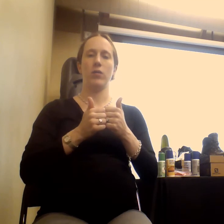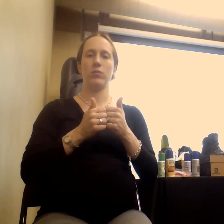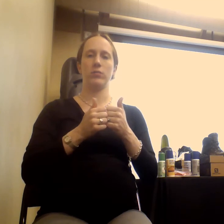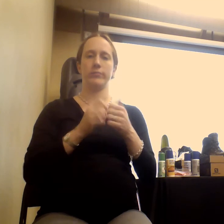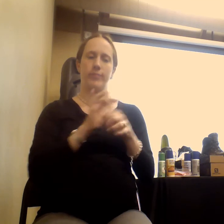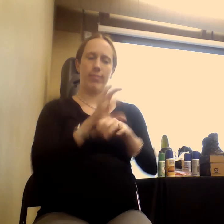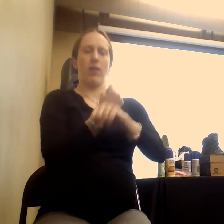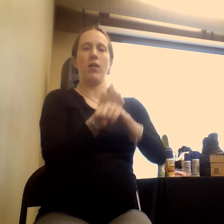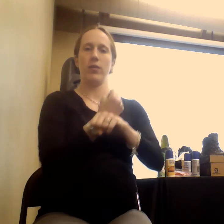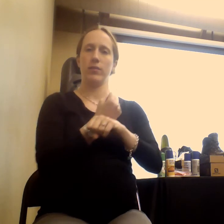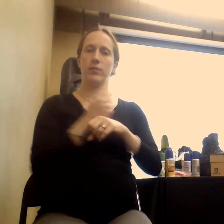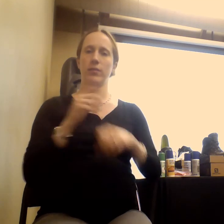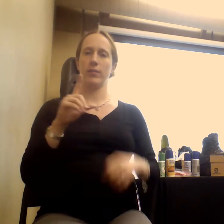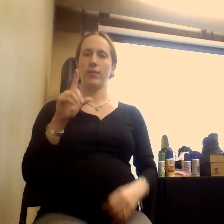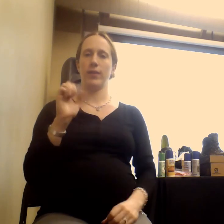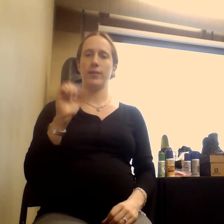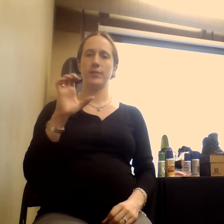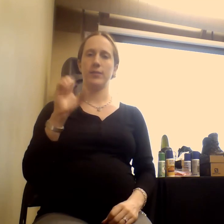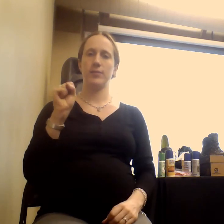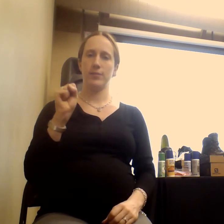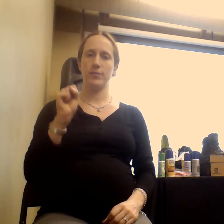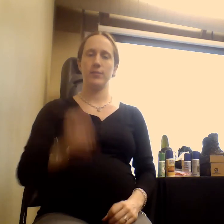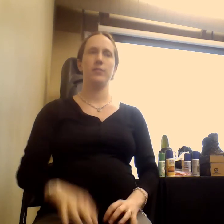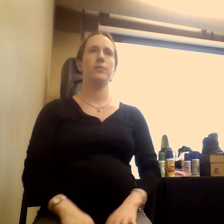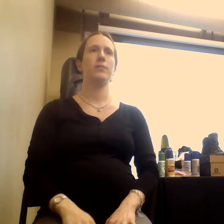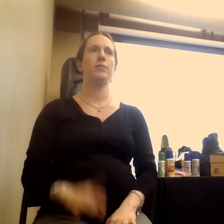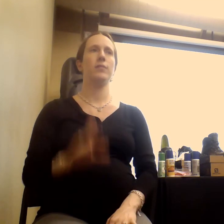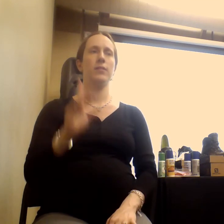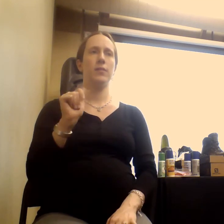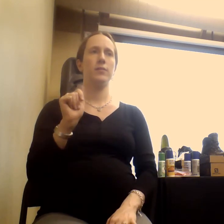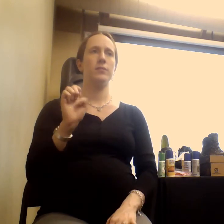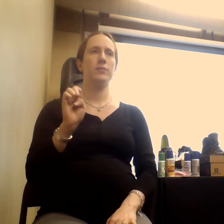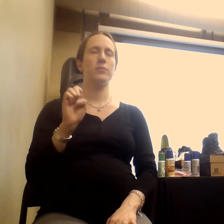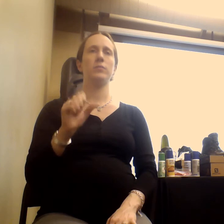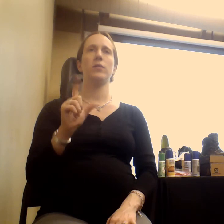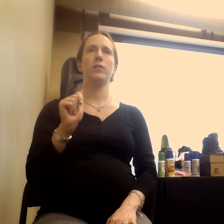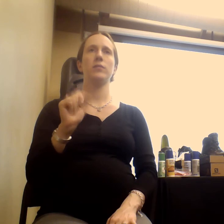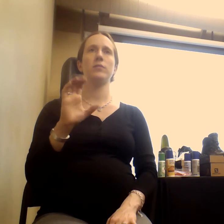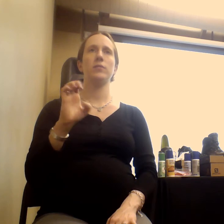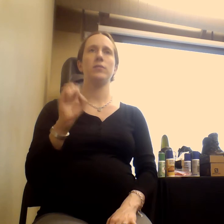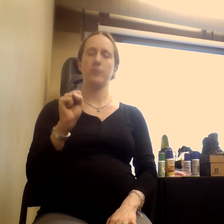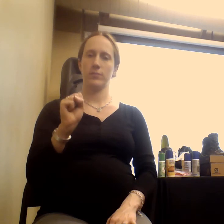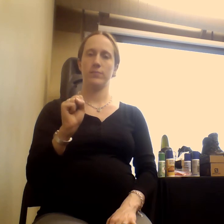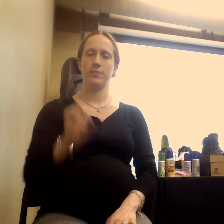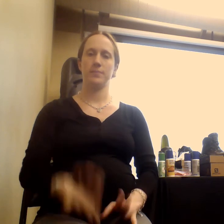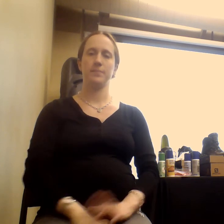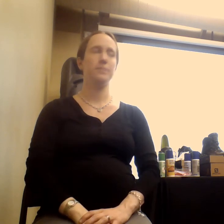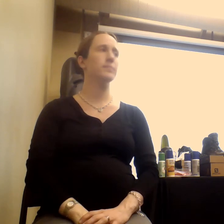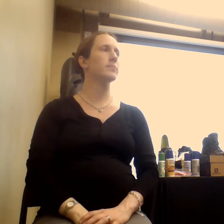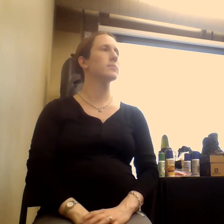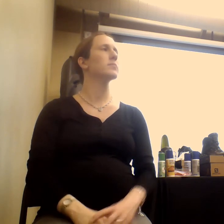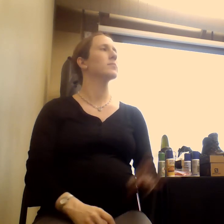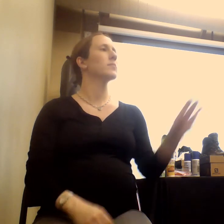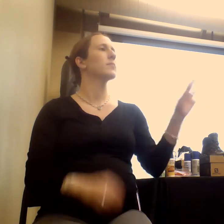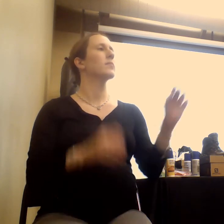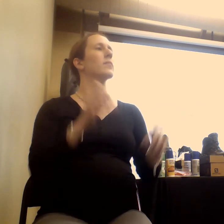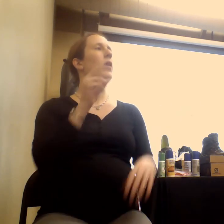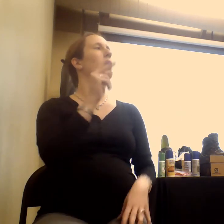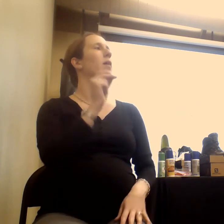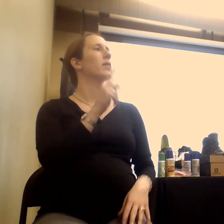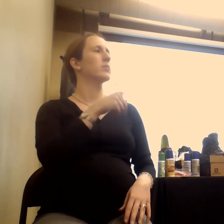Got laces, not boots. My boots are in the back of someone's car right now, coming back. Okay. Mojave. And you 5 get together, and we're going to